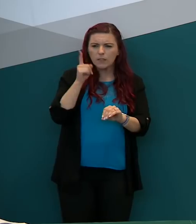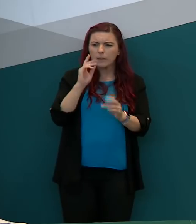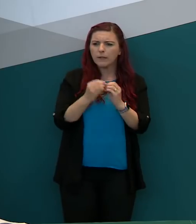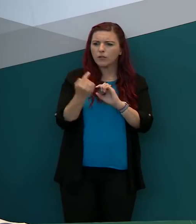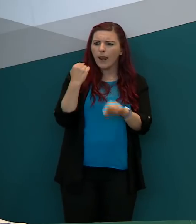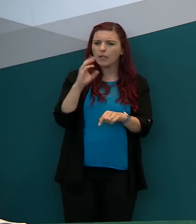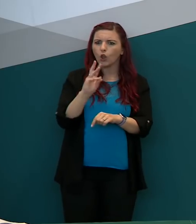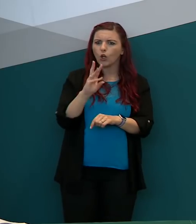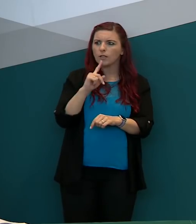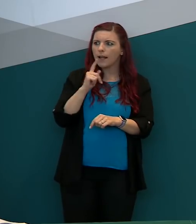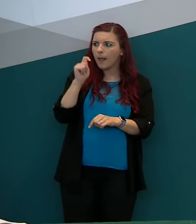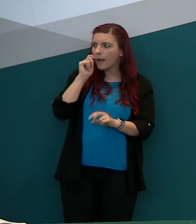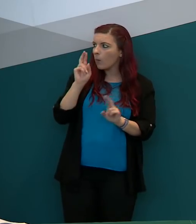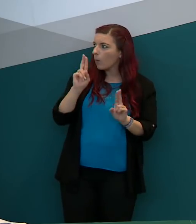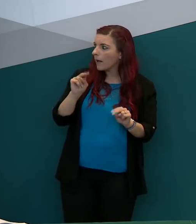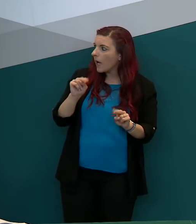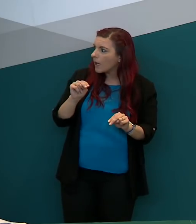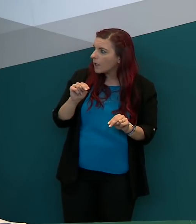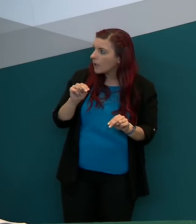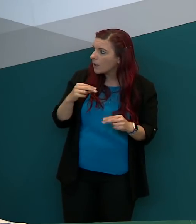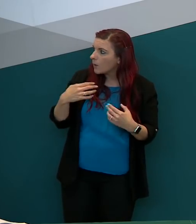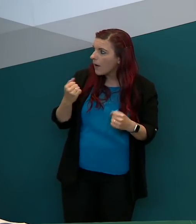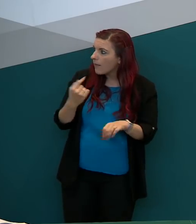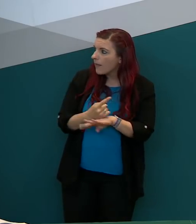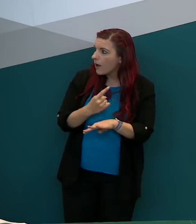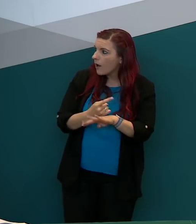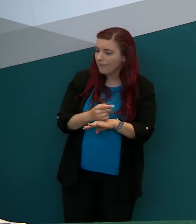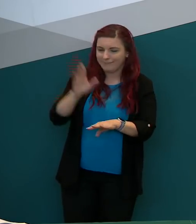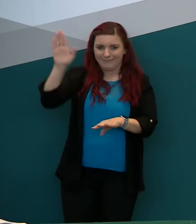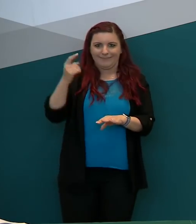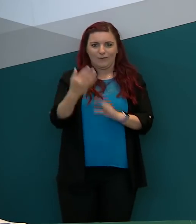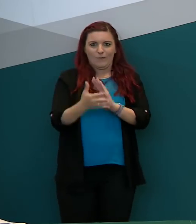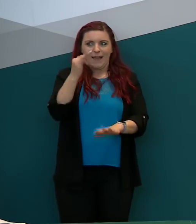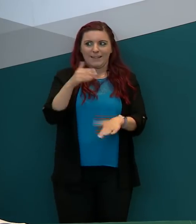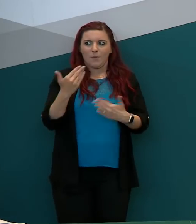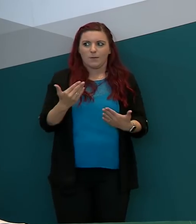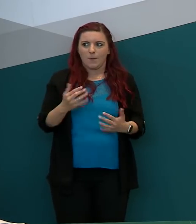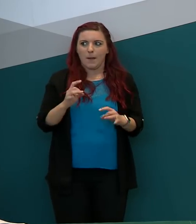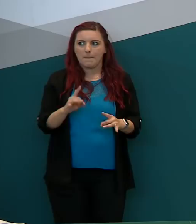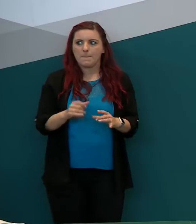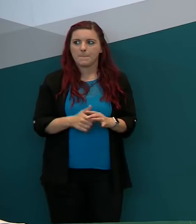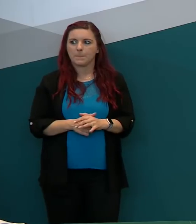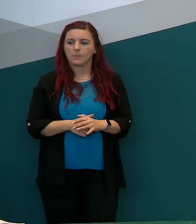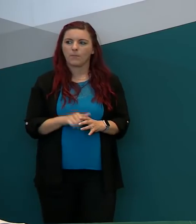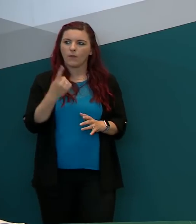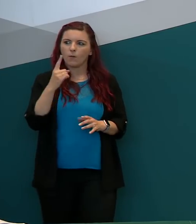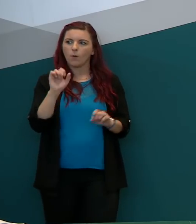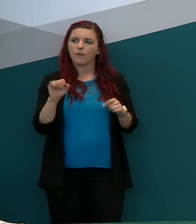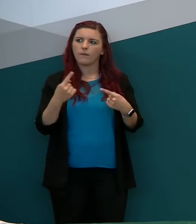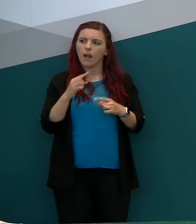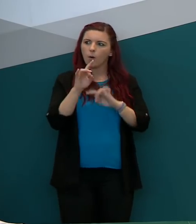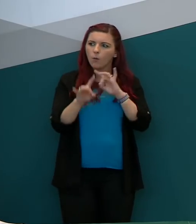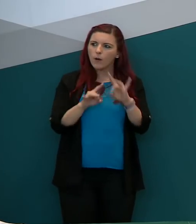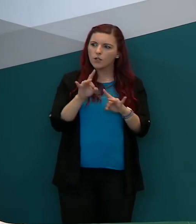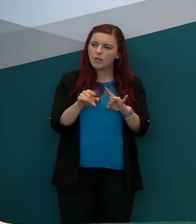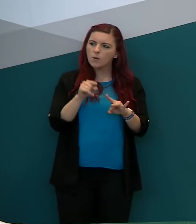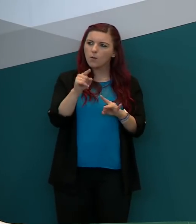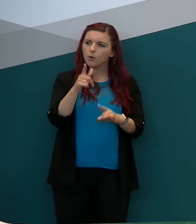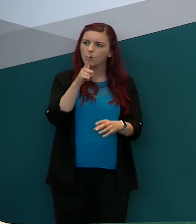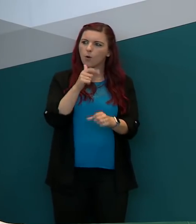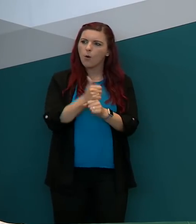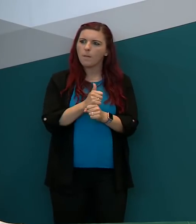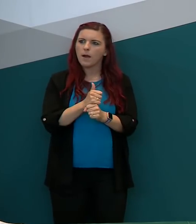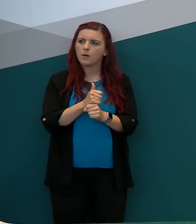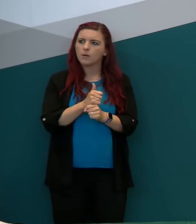can if Deirdre's in a position to put it up, I could share it with you now. Yeah, we'll have it in a second, Mark. Yeah. A final question. In relation